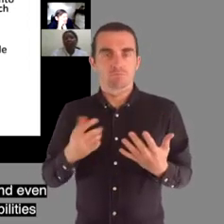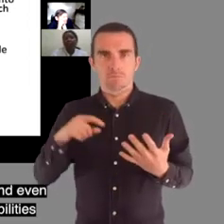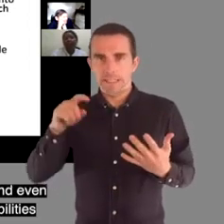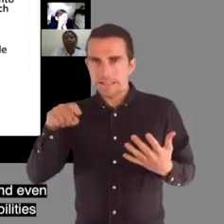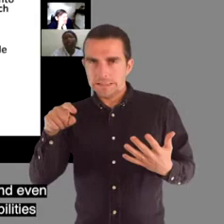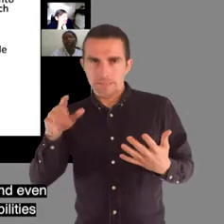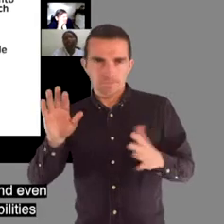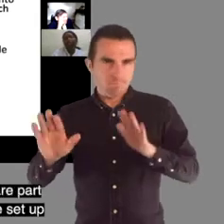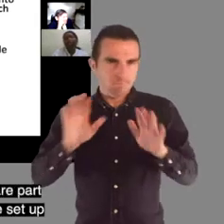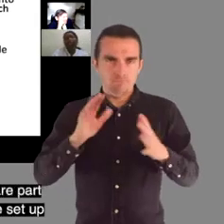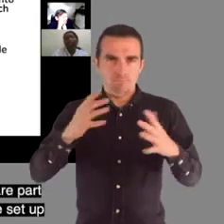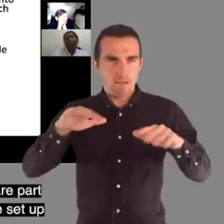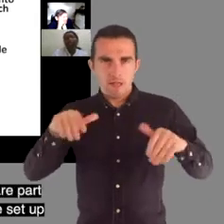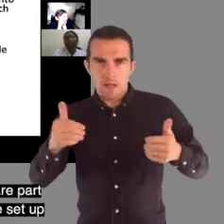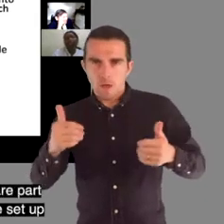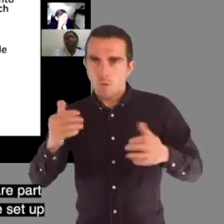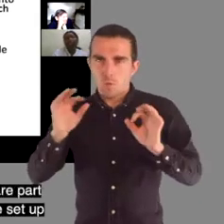with disabilities are